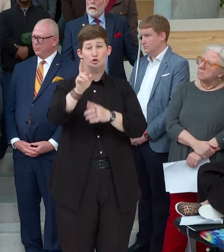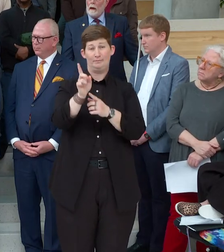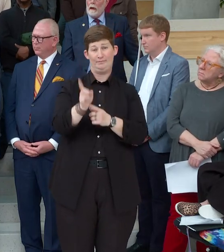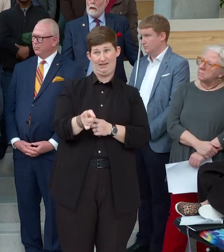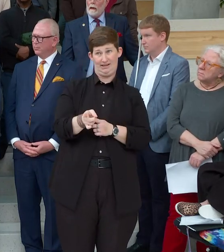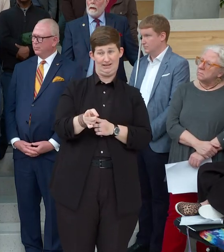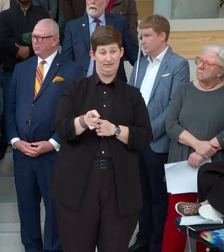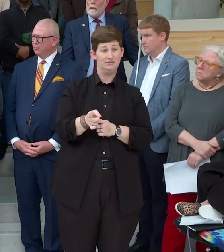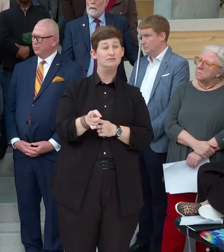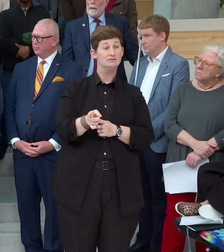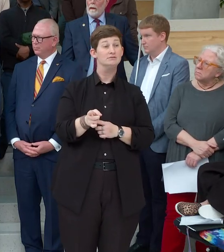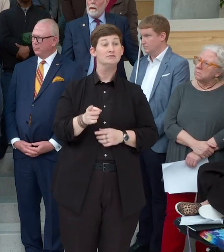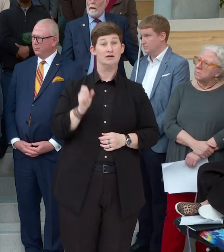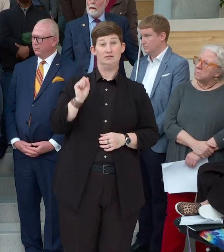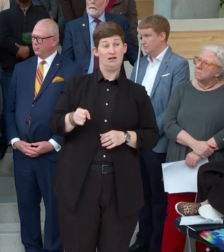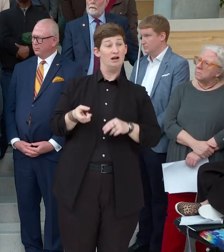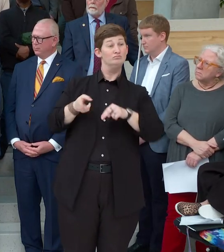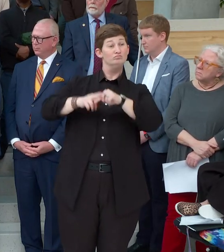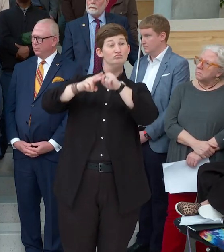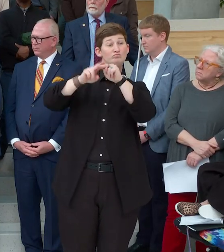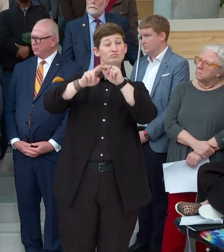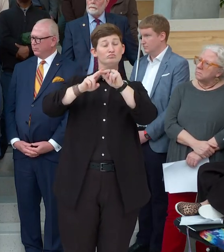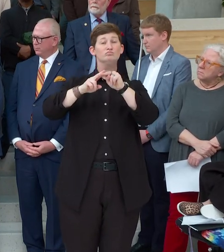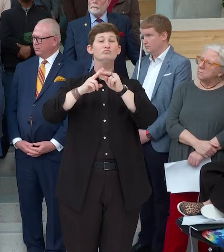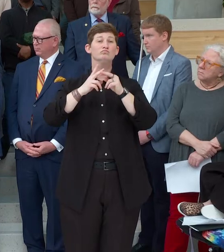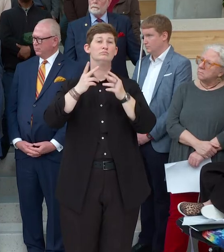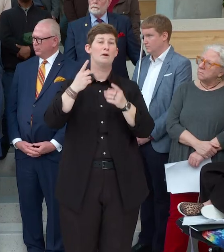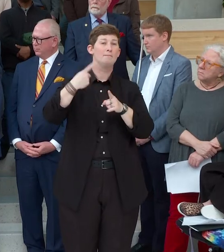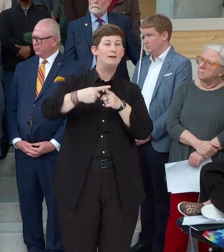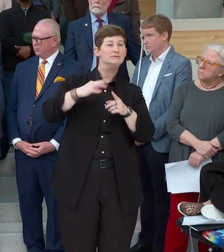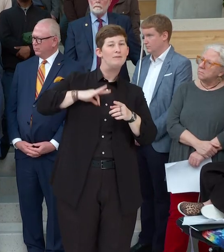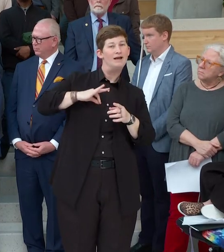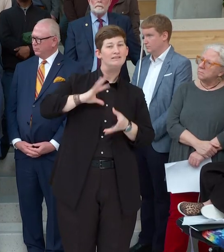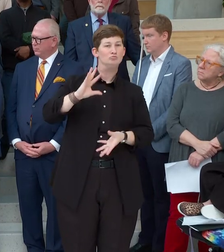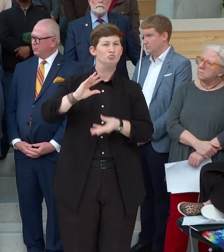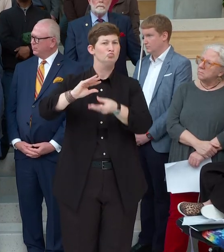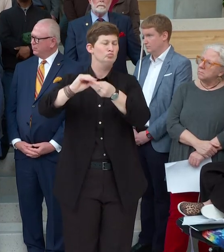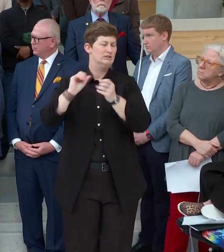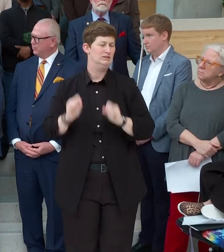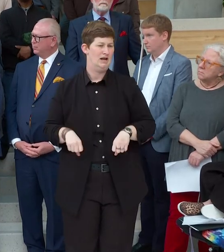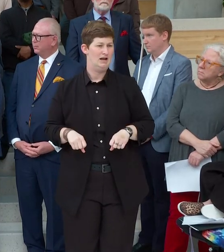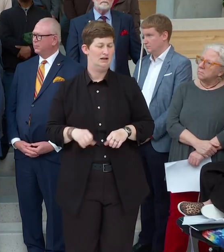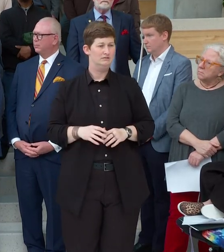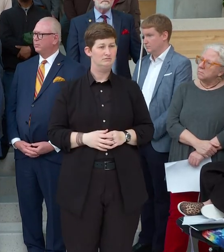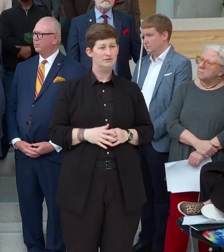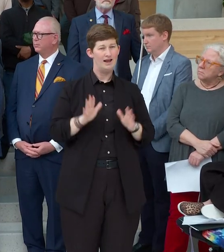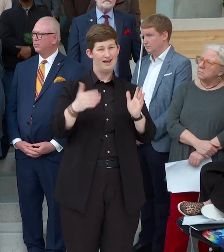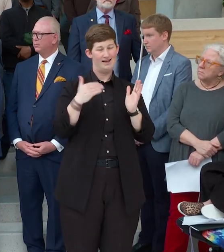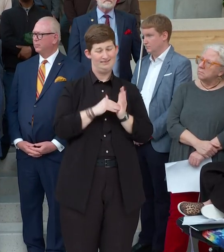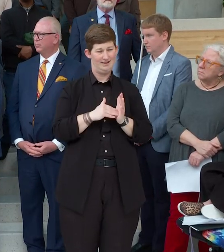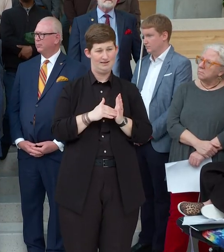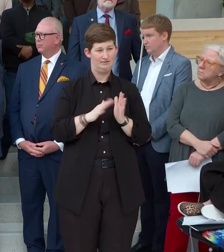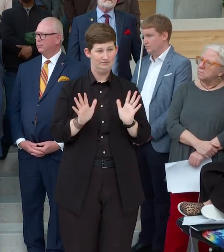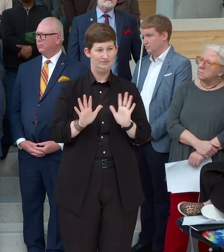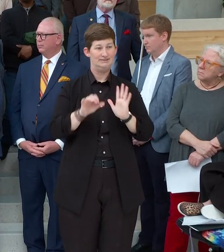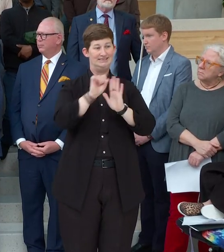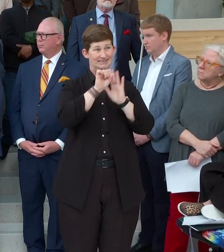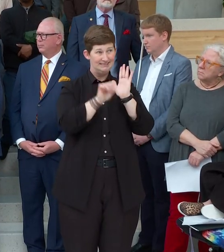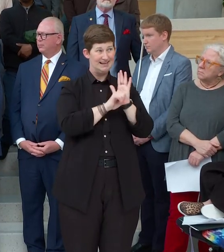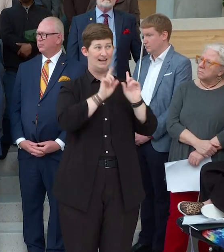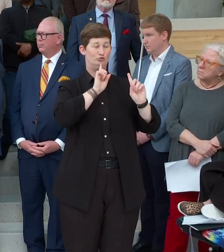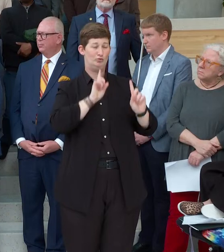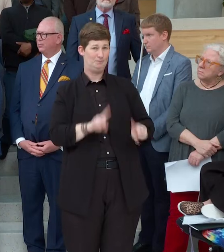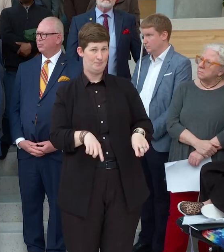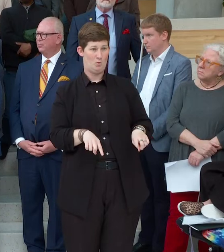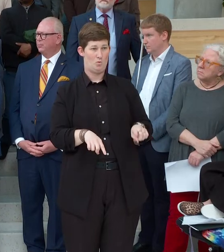get additional benefits beyond that. But again, the figure that the state put forward to achieve the minimum